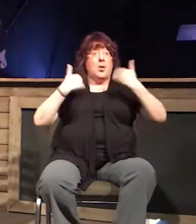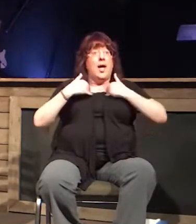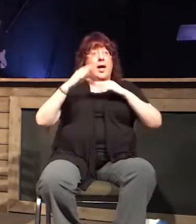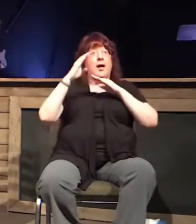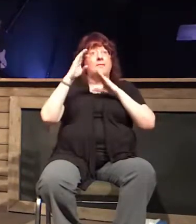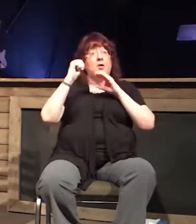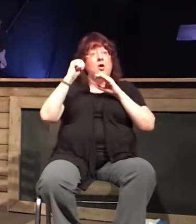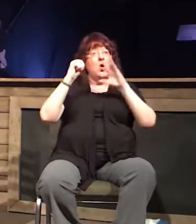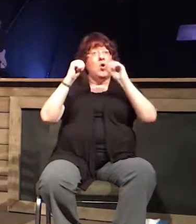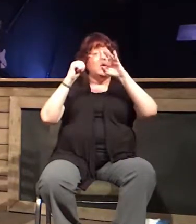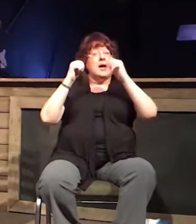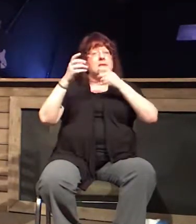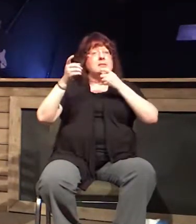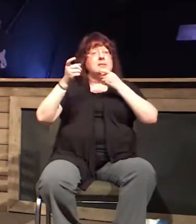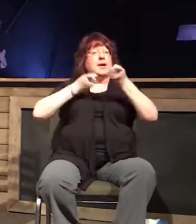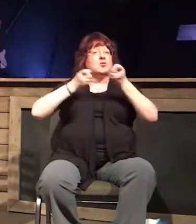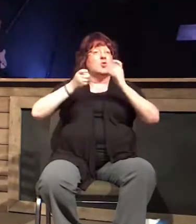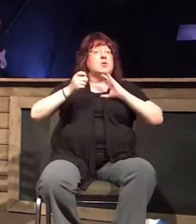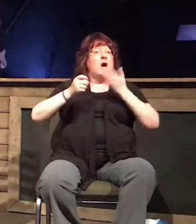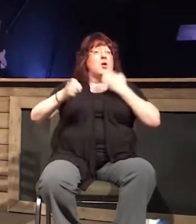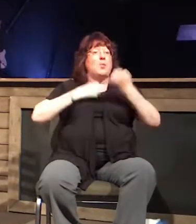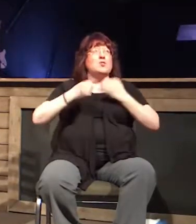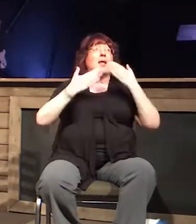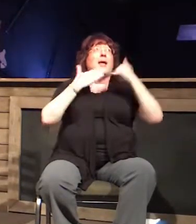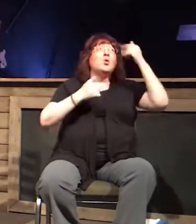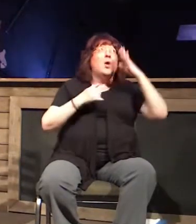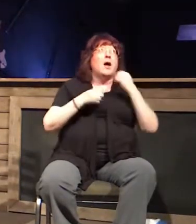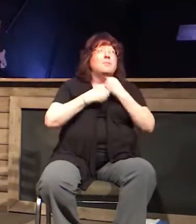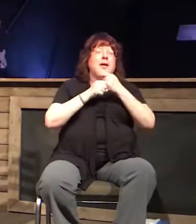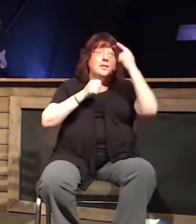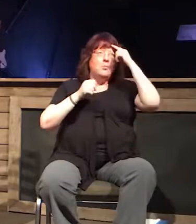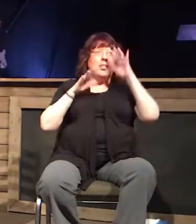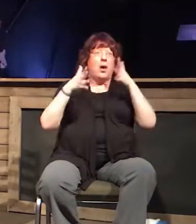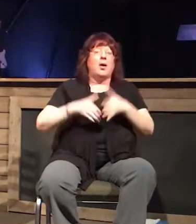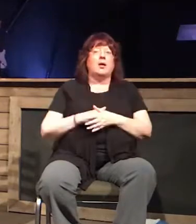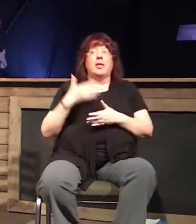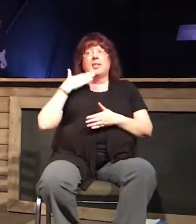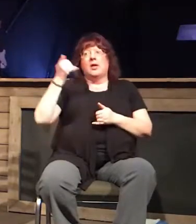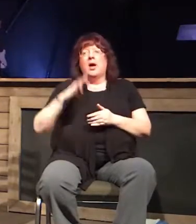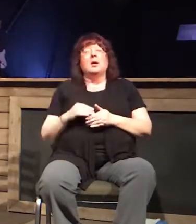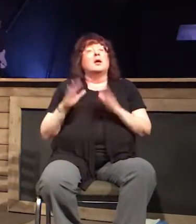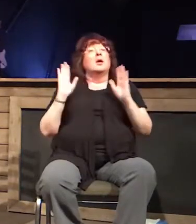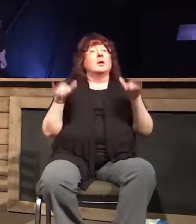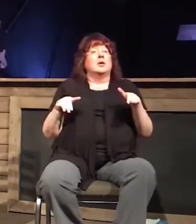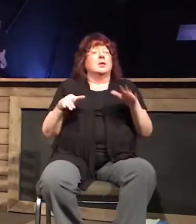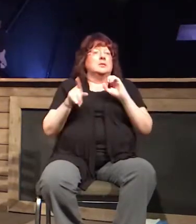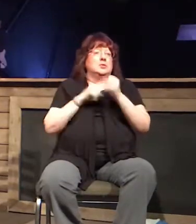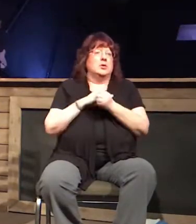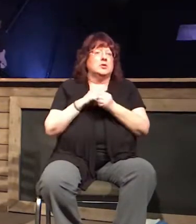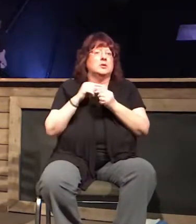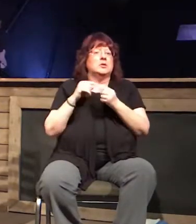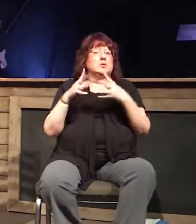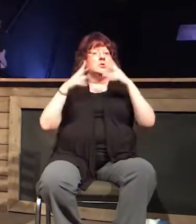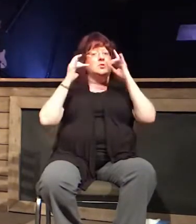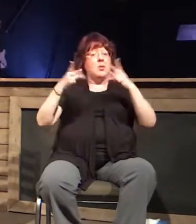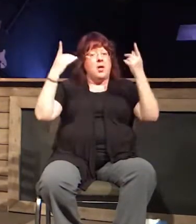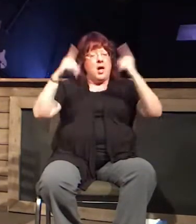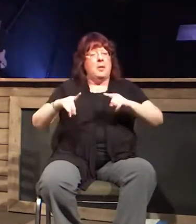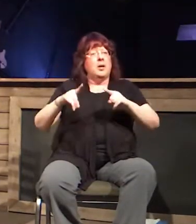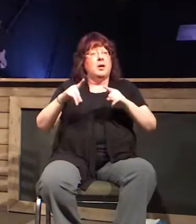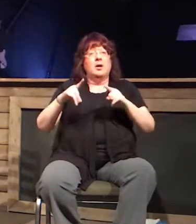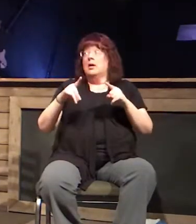have a cortex that governs our emotions? And can we just say thank you, God, for creating your brain that way? Okay, but here's the situation. When trauma